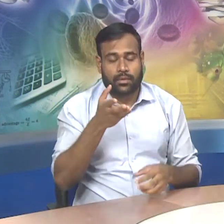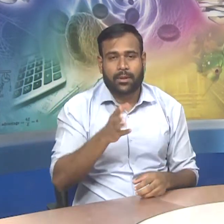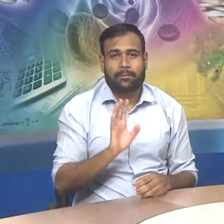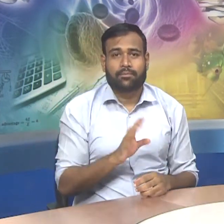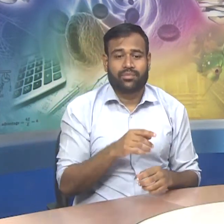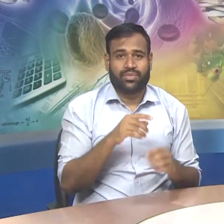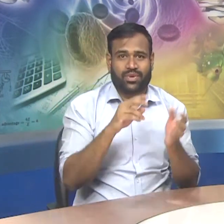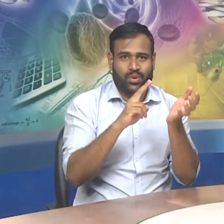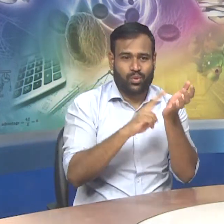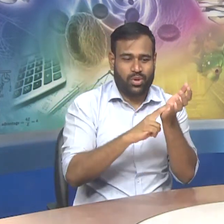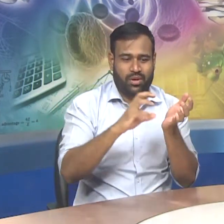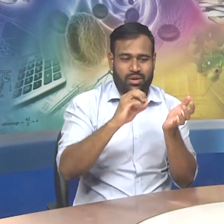So we will begin with the